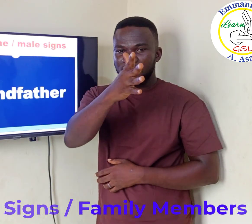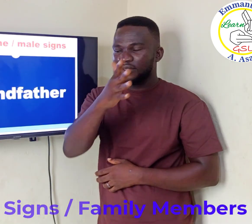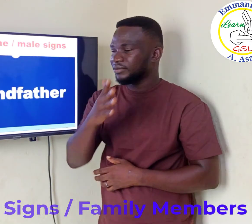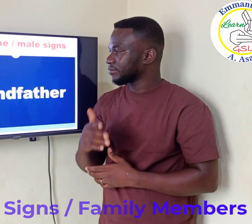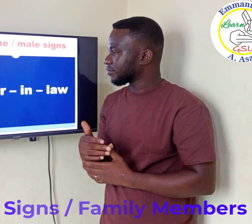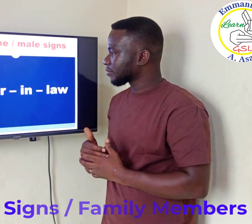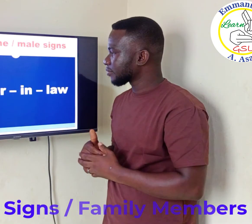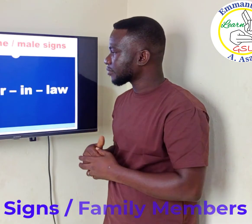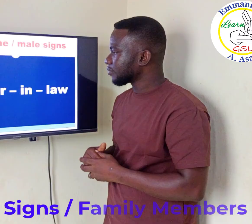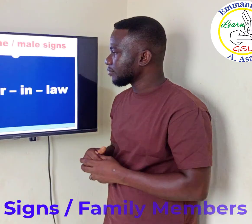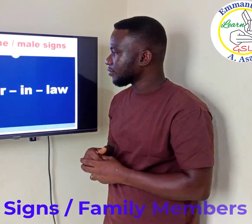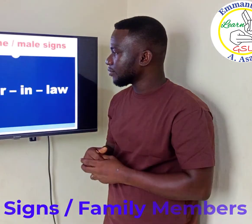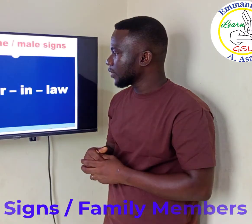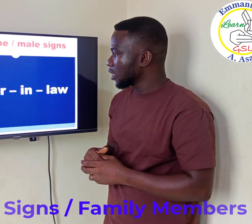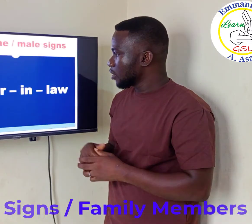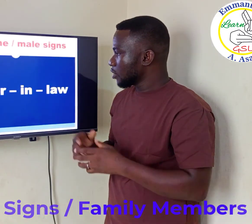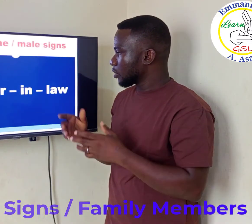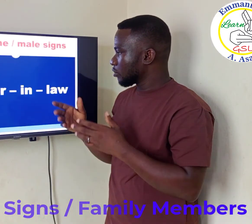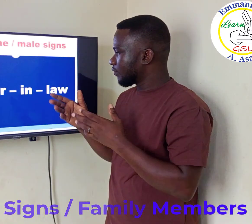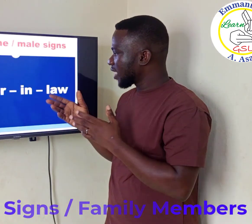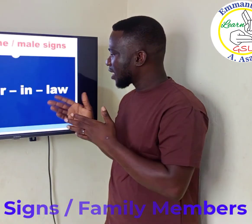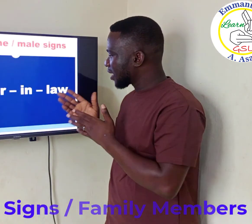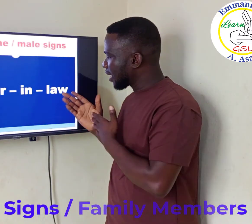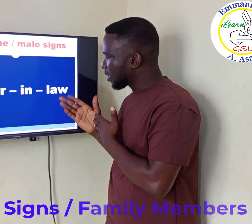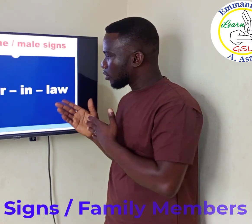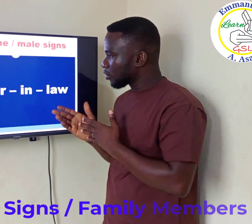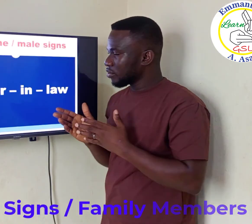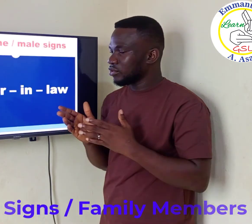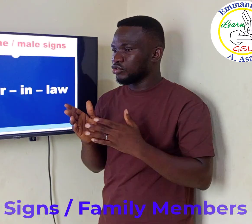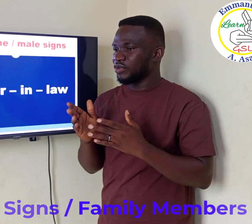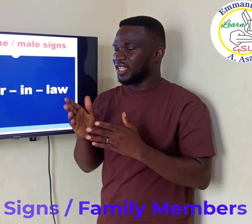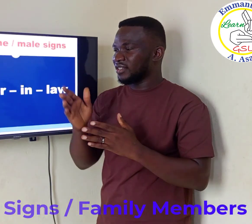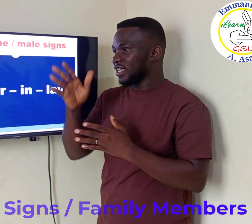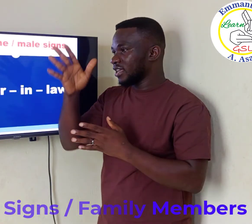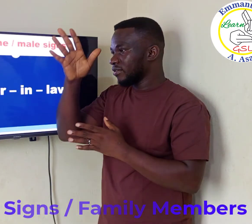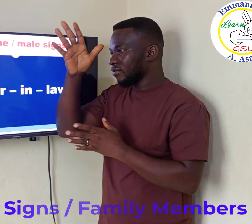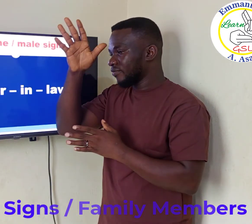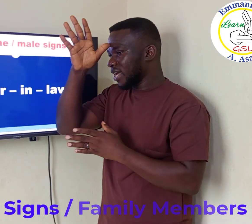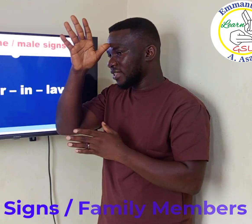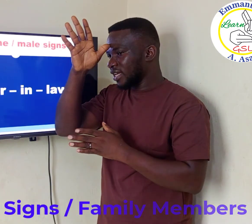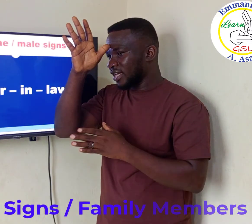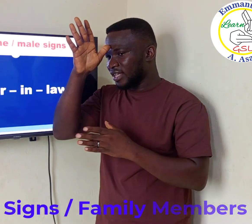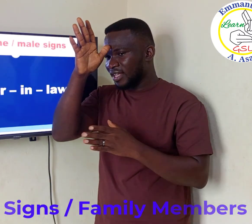grandfather. So father-in-law, so we can say